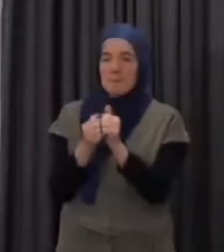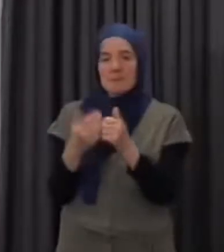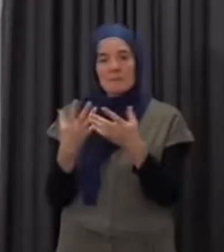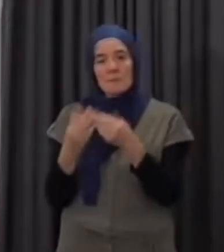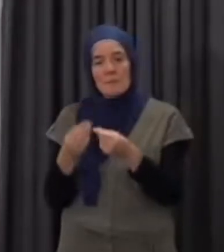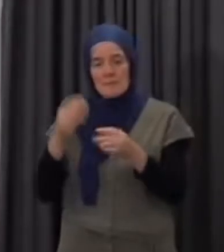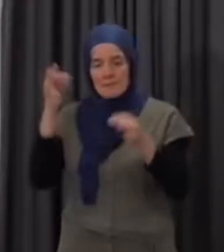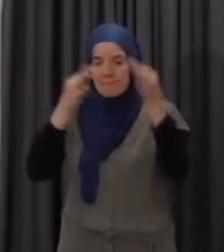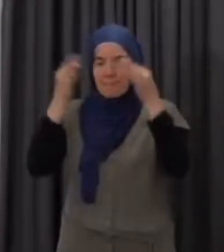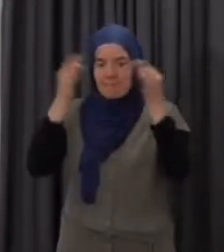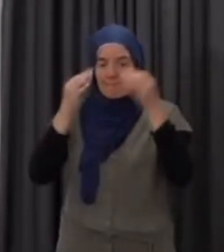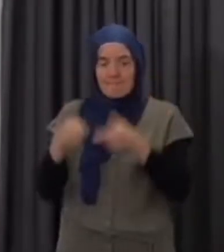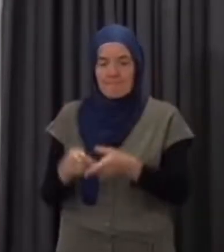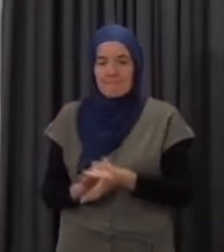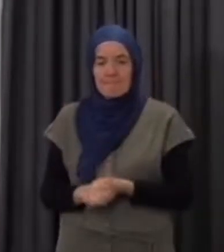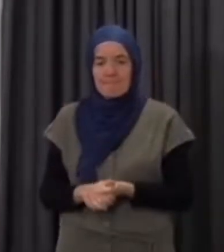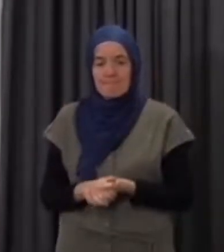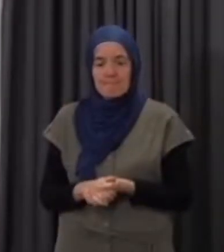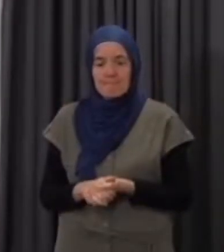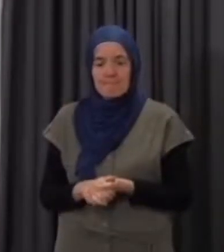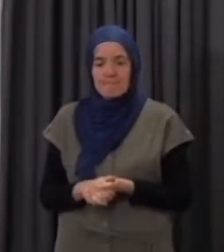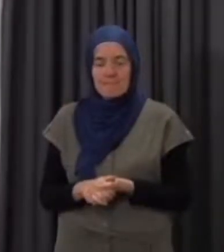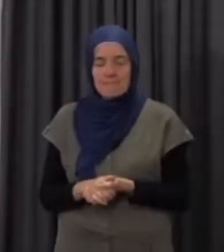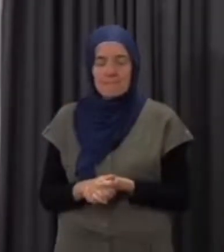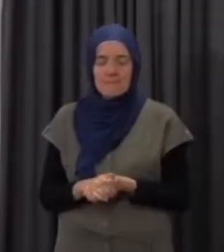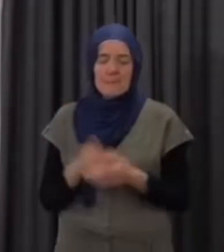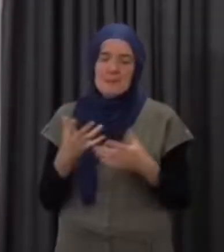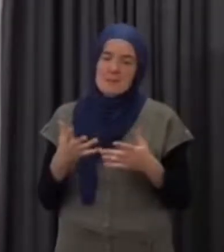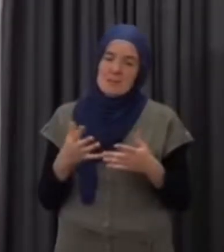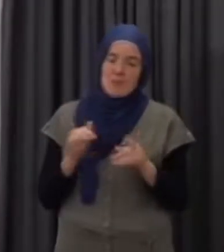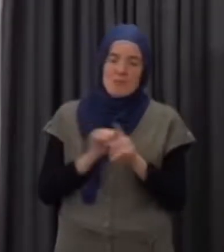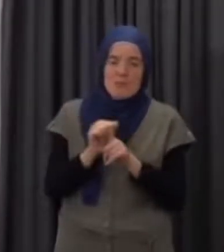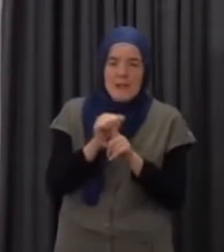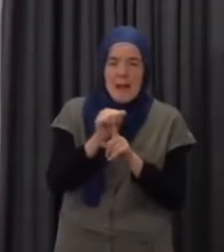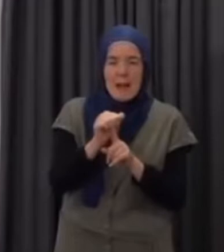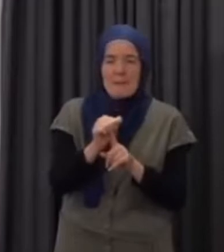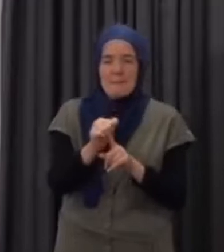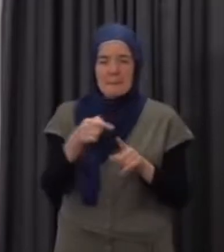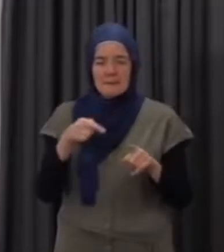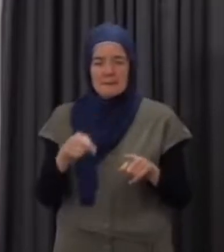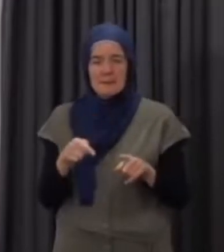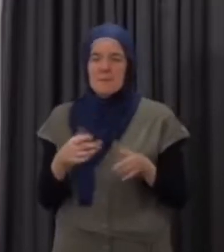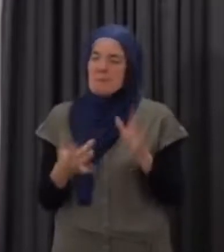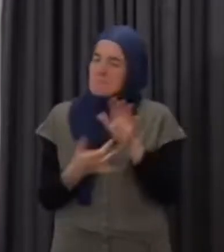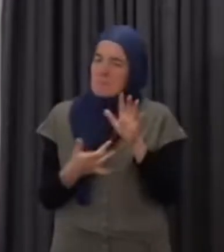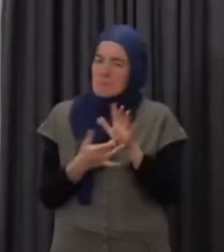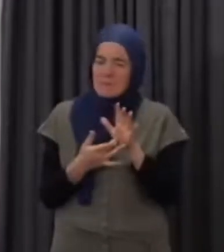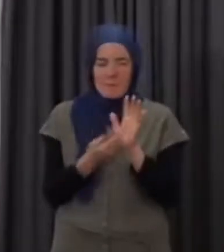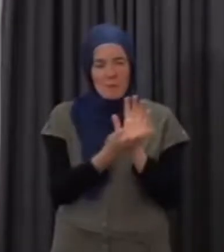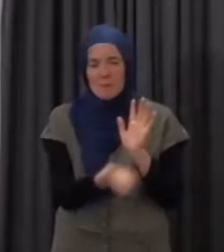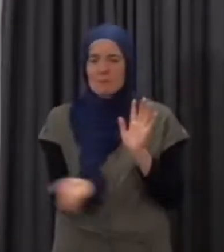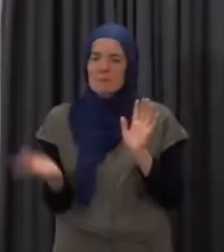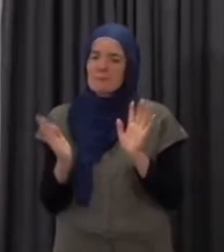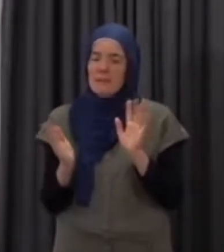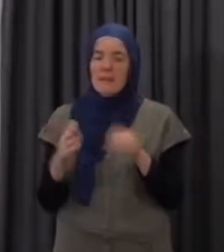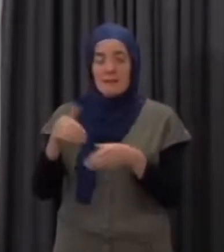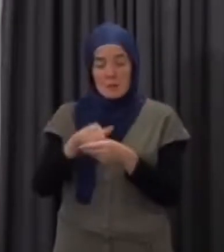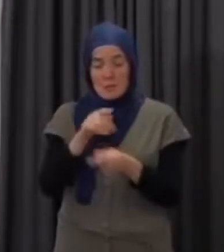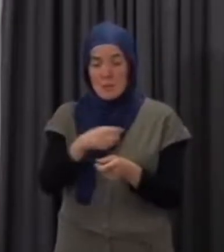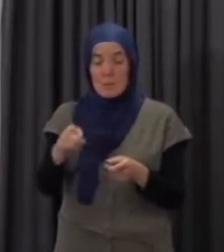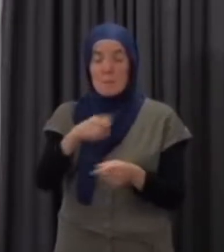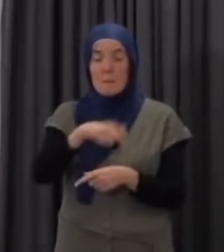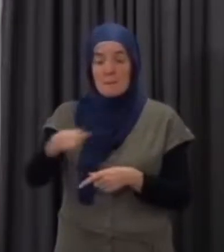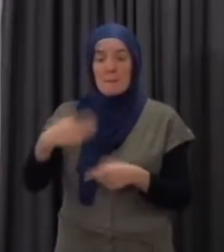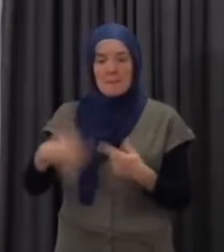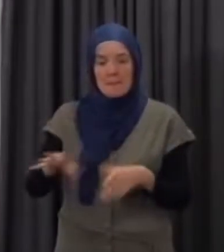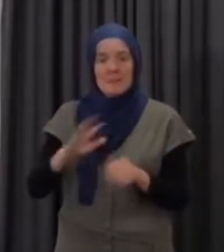Rehabilitation will be a critical part of all health and care services, including for people recovering from coronavirus. And you'll be aware that the Health Minister has